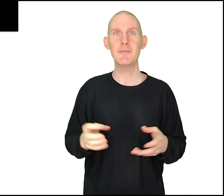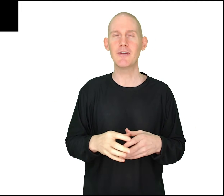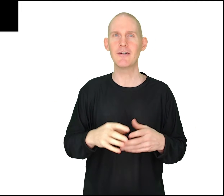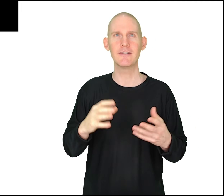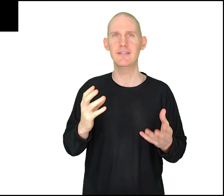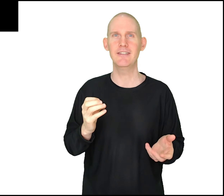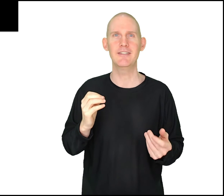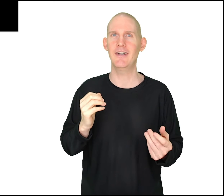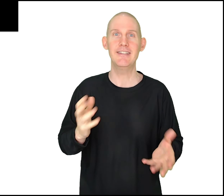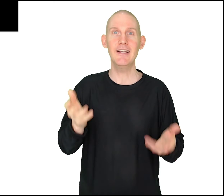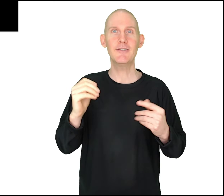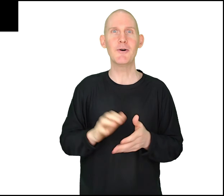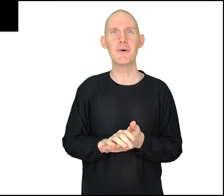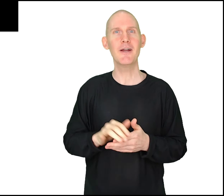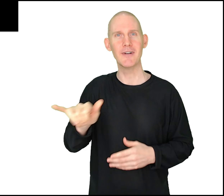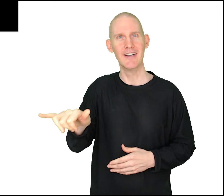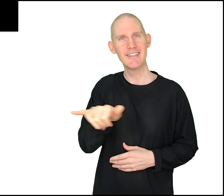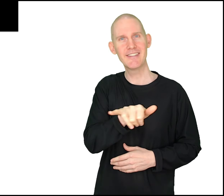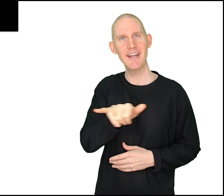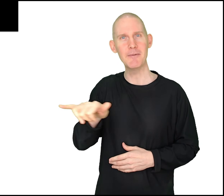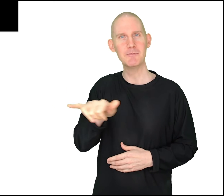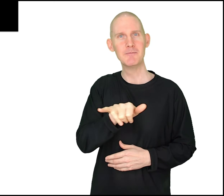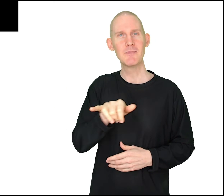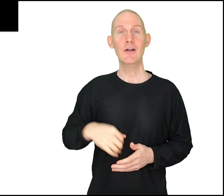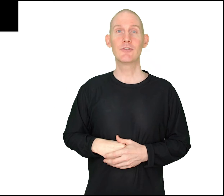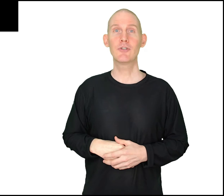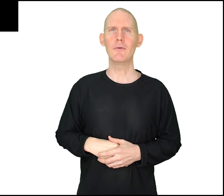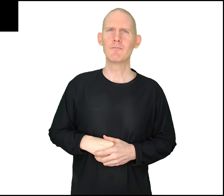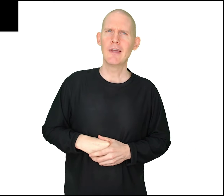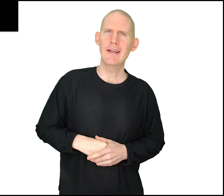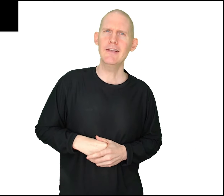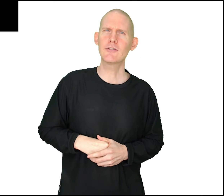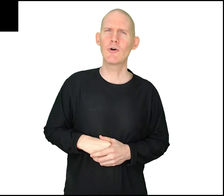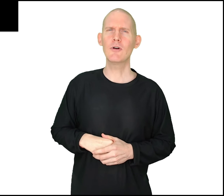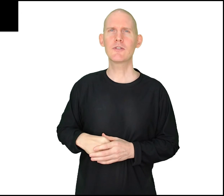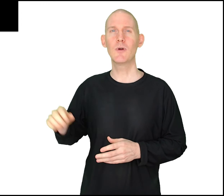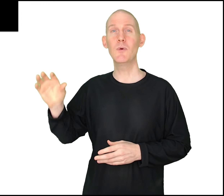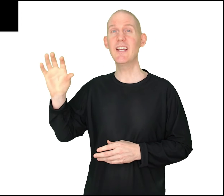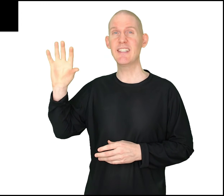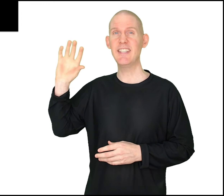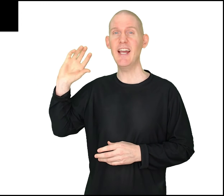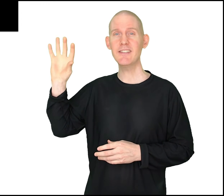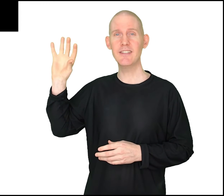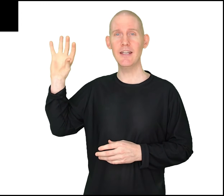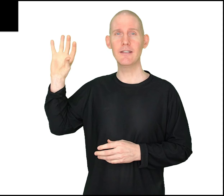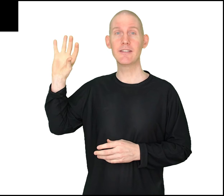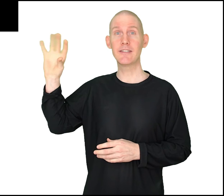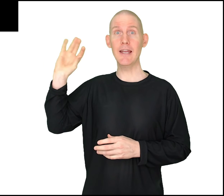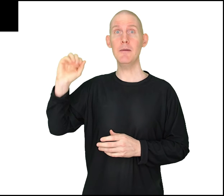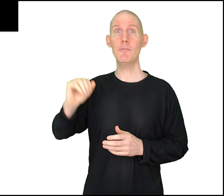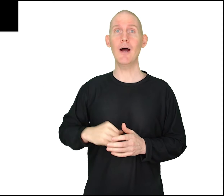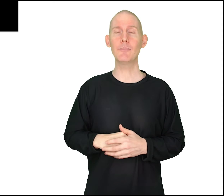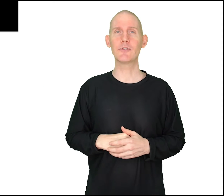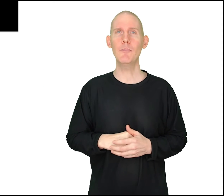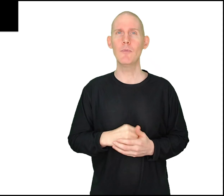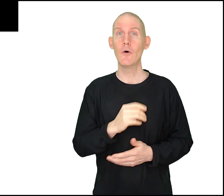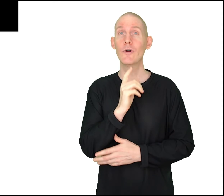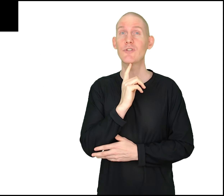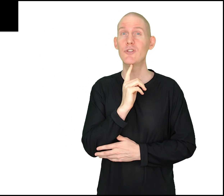They're identical, whatever. Same. So, in this course, when we get to testing and same pops up, what should you